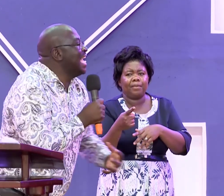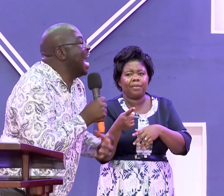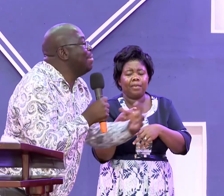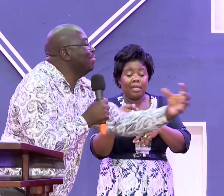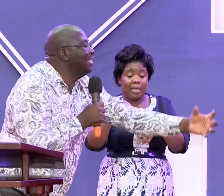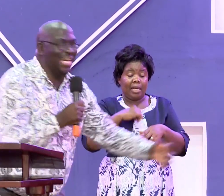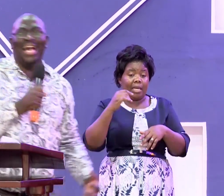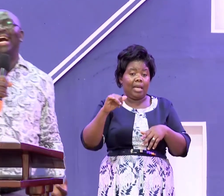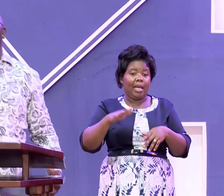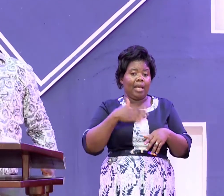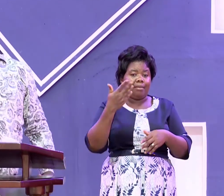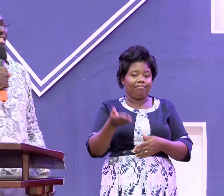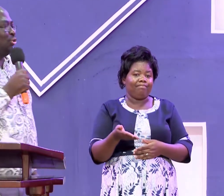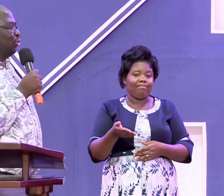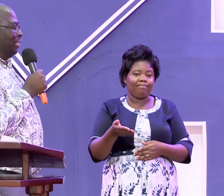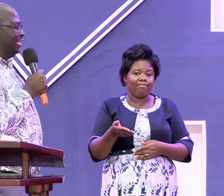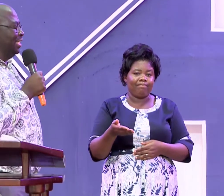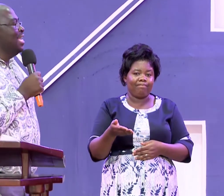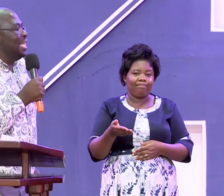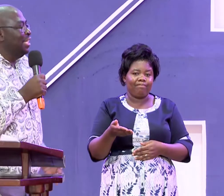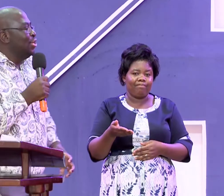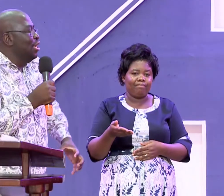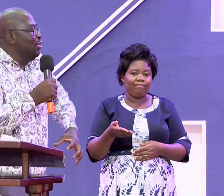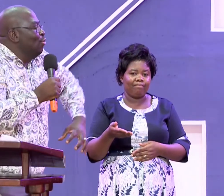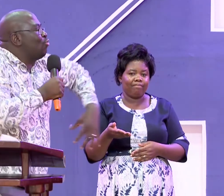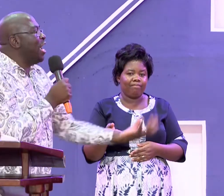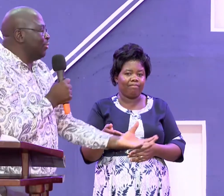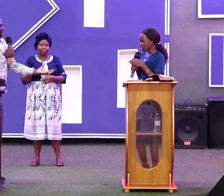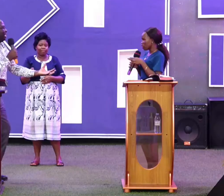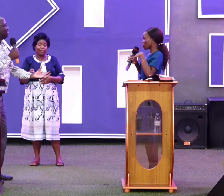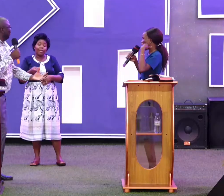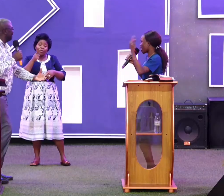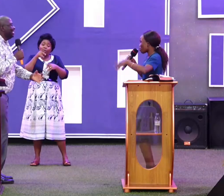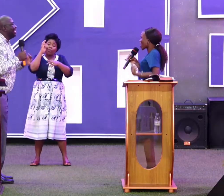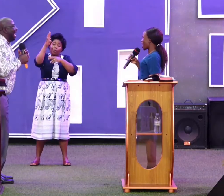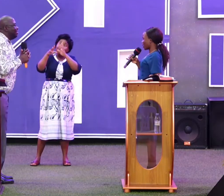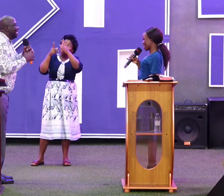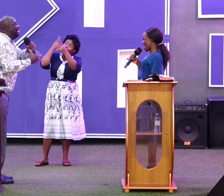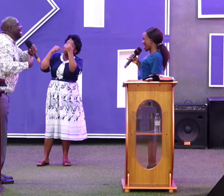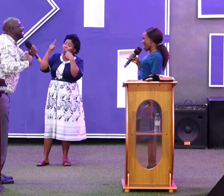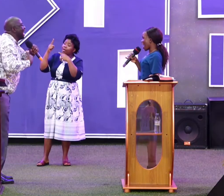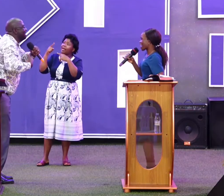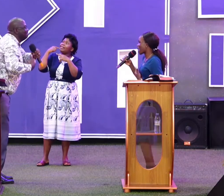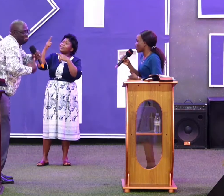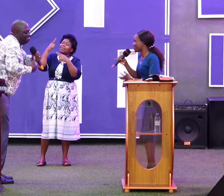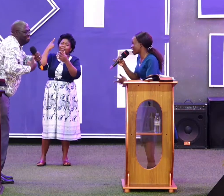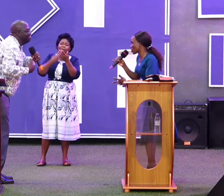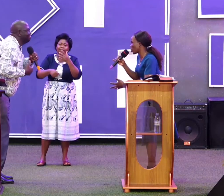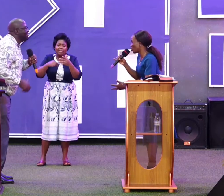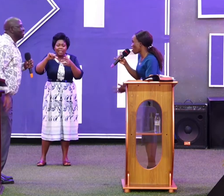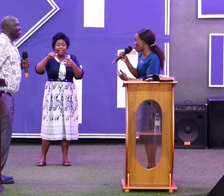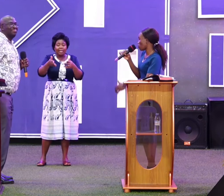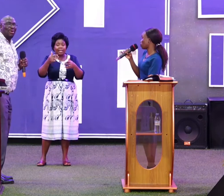nti nzuno. That is so sweet. Kirungi nnyo. You will cry to him. Togena mukabirira. Agambe